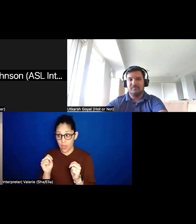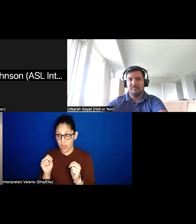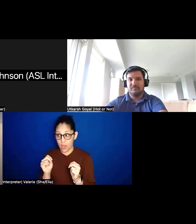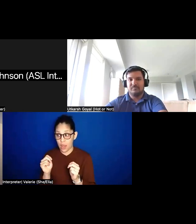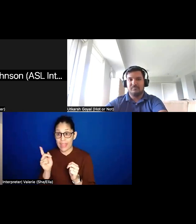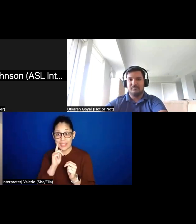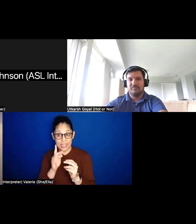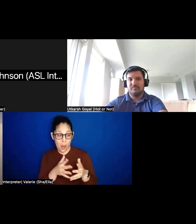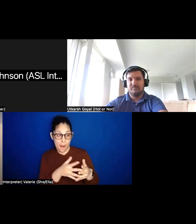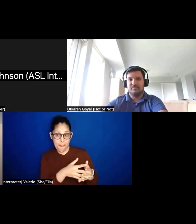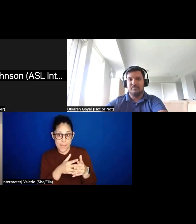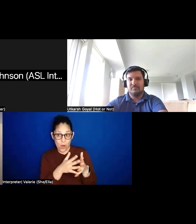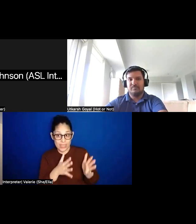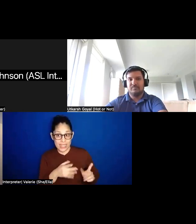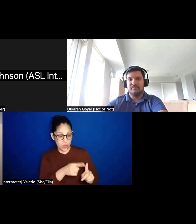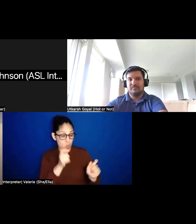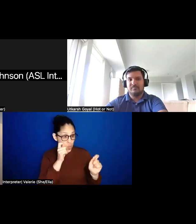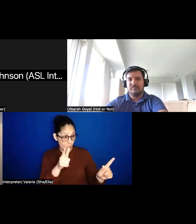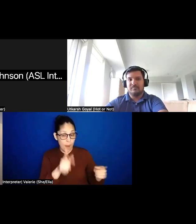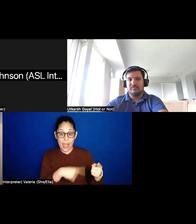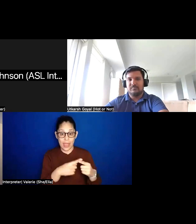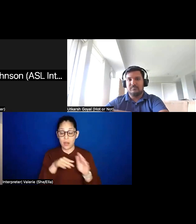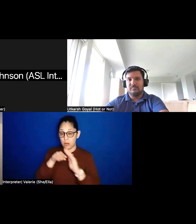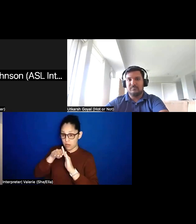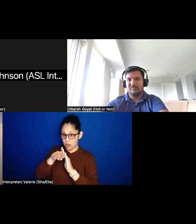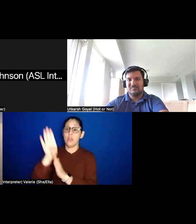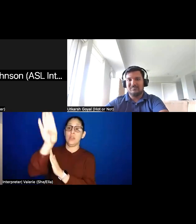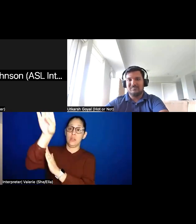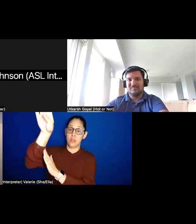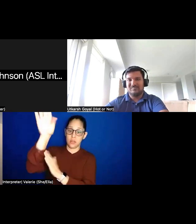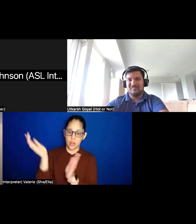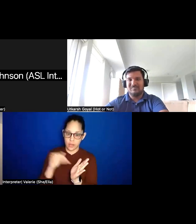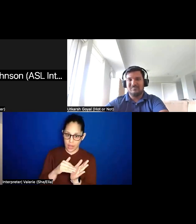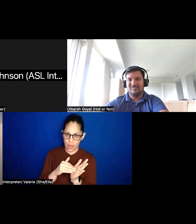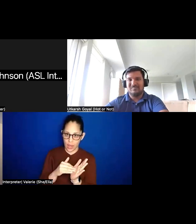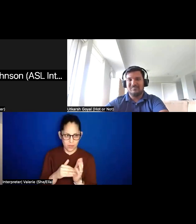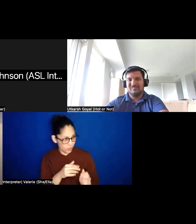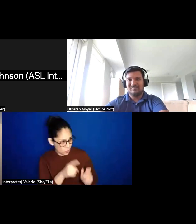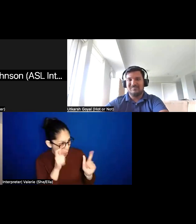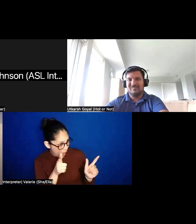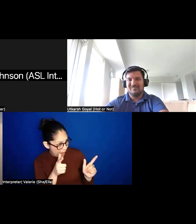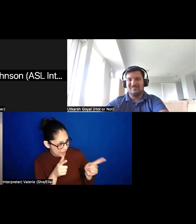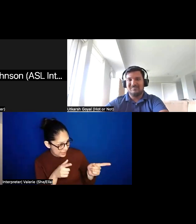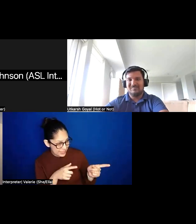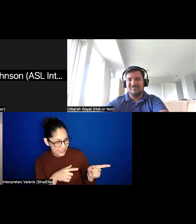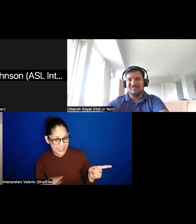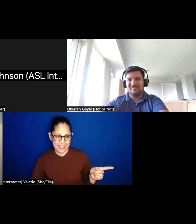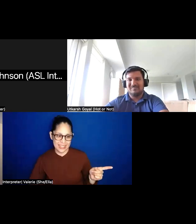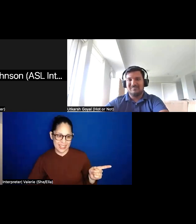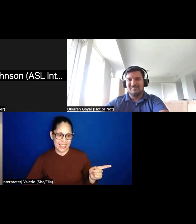the Americans woke up, and then suddenly it went up again. Were you surprised?